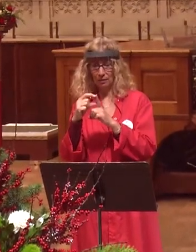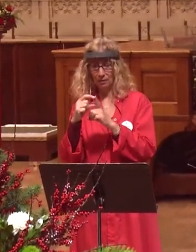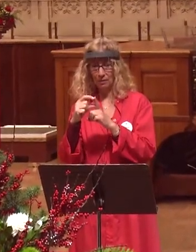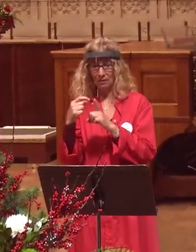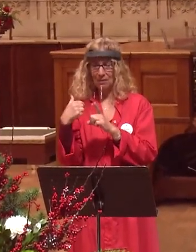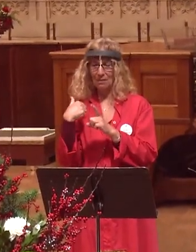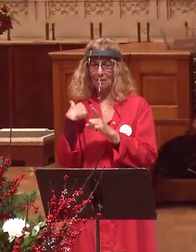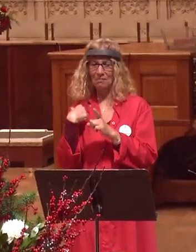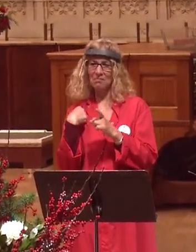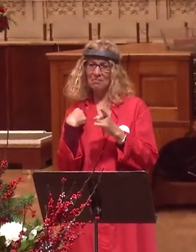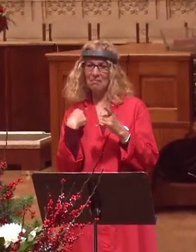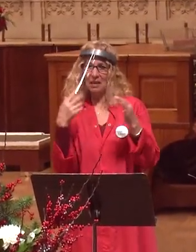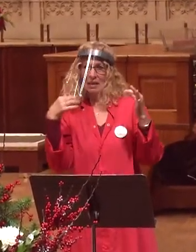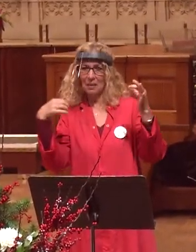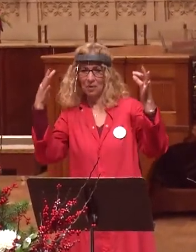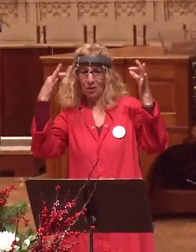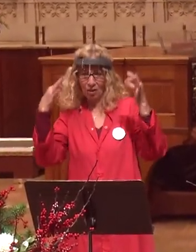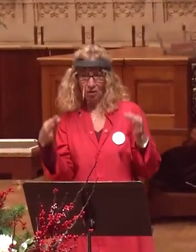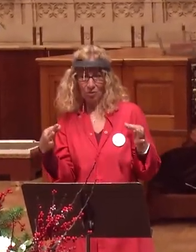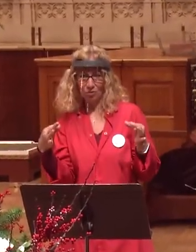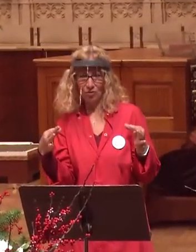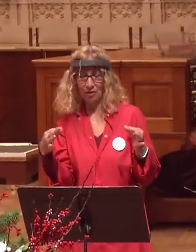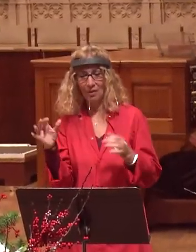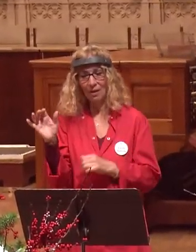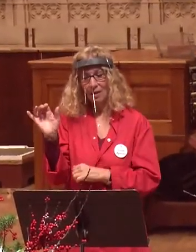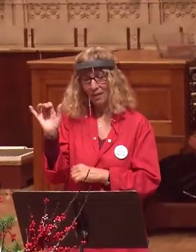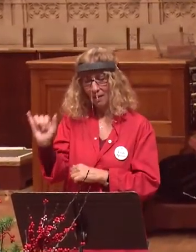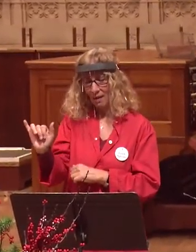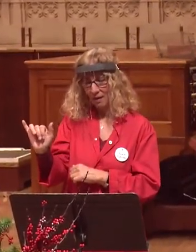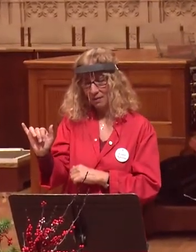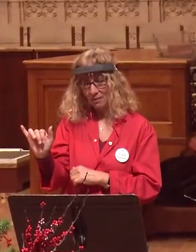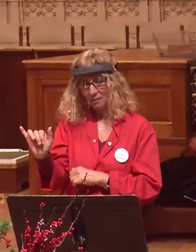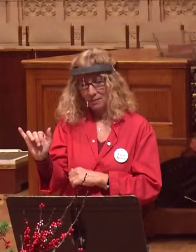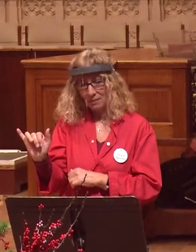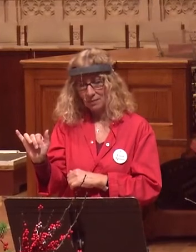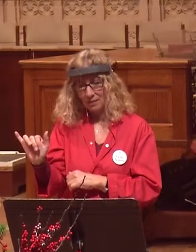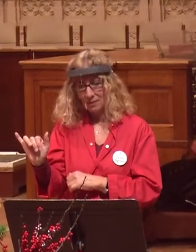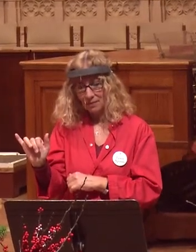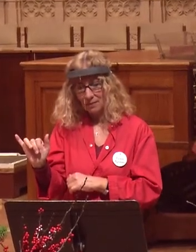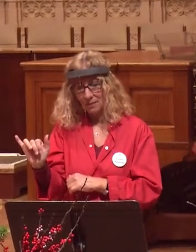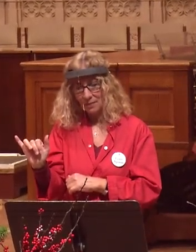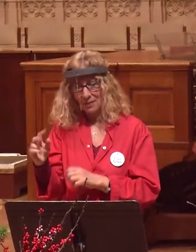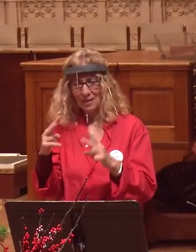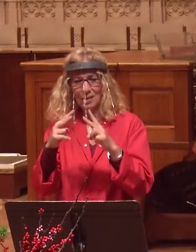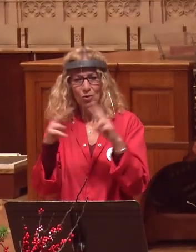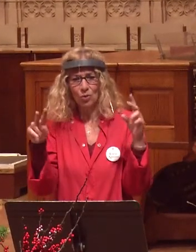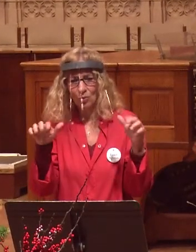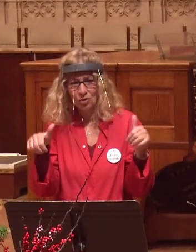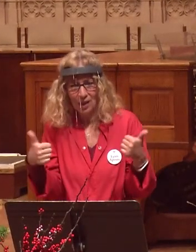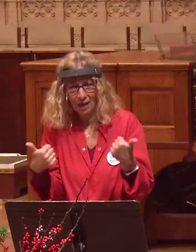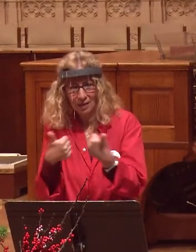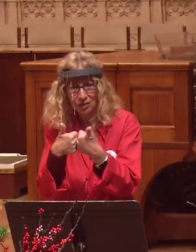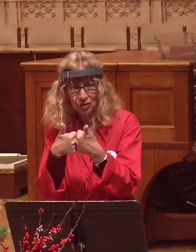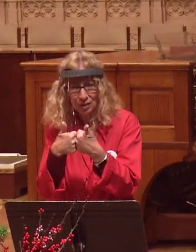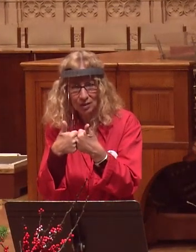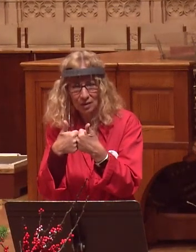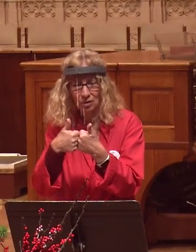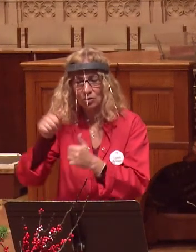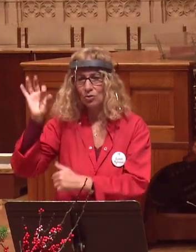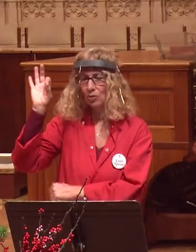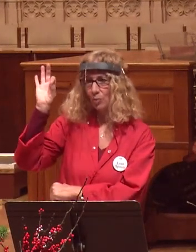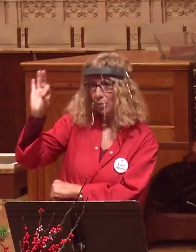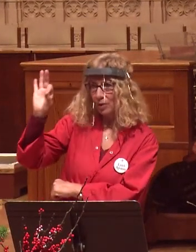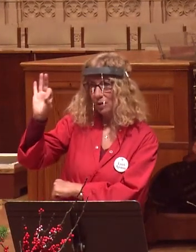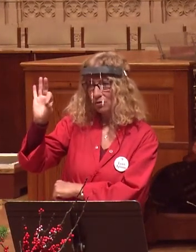to the conclusion that it is so challenging to preach on